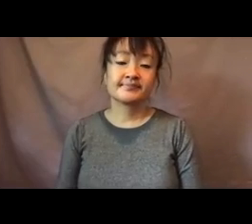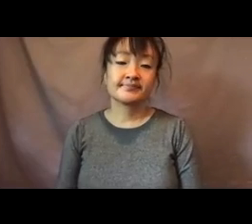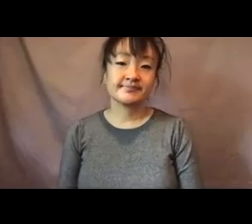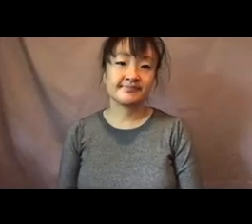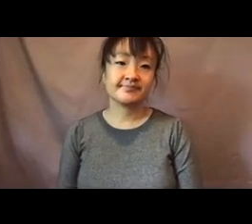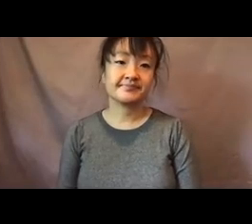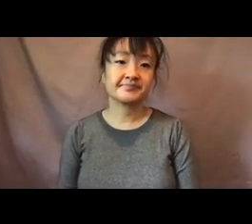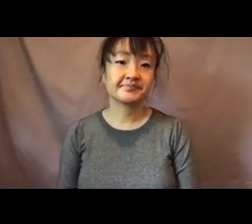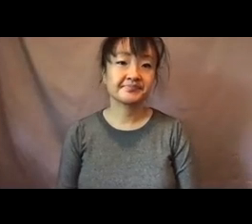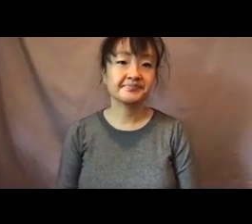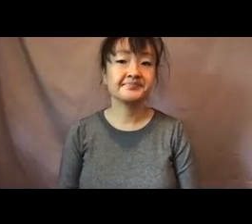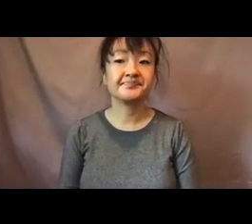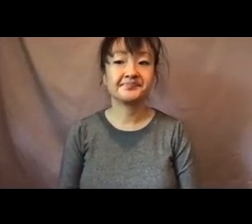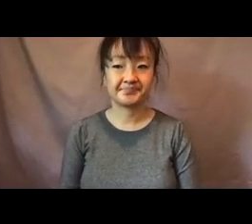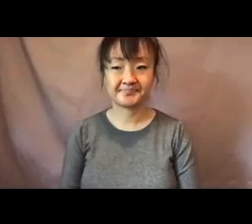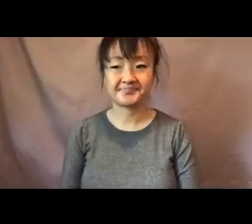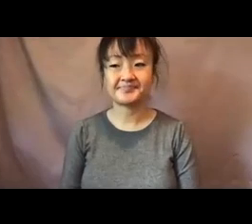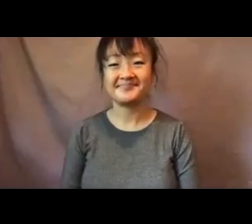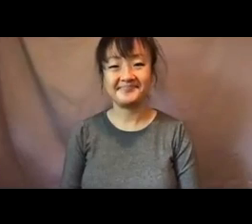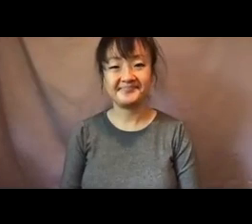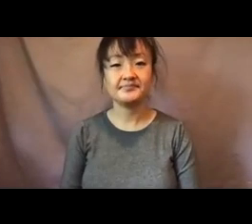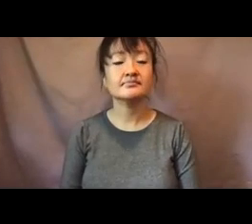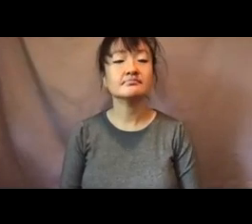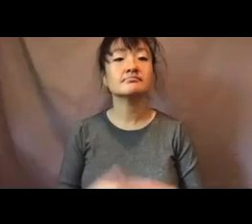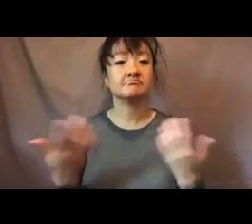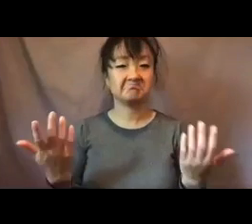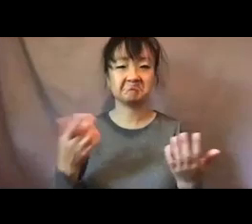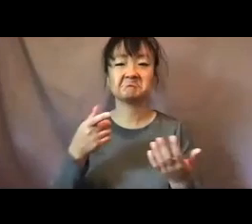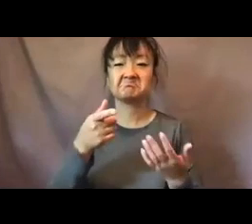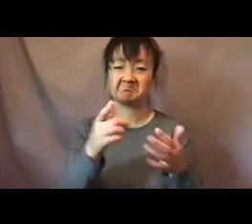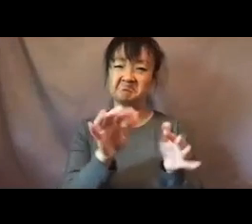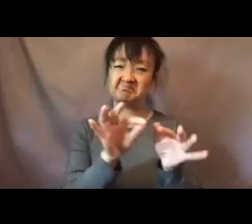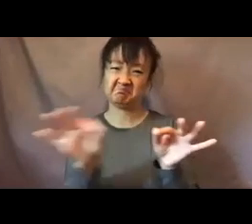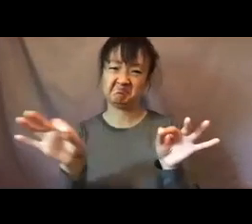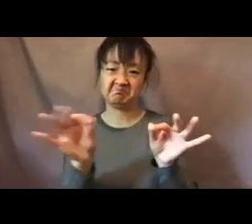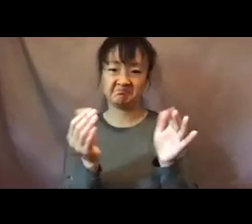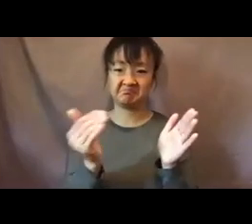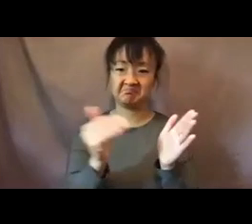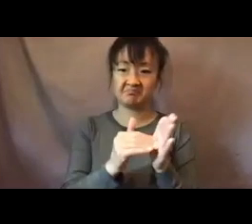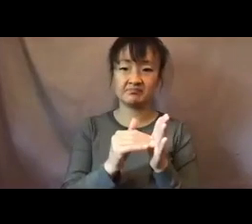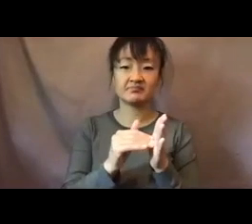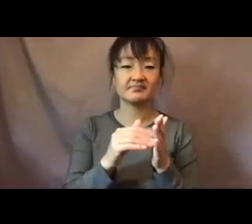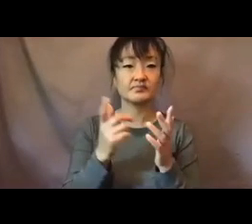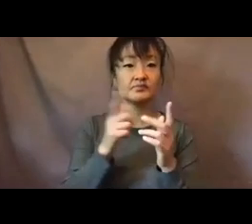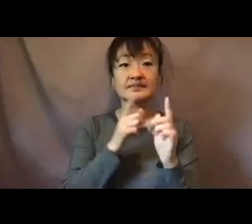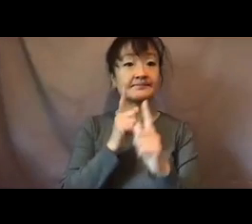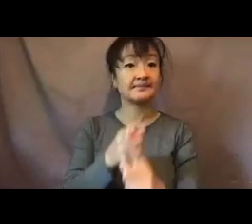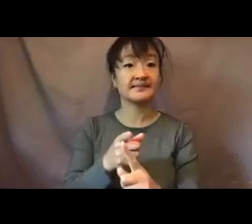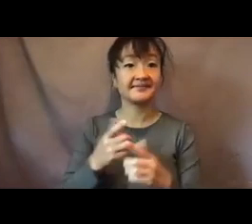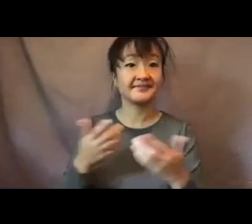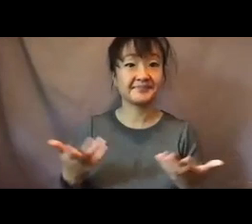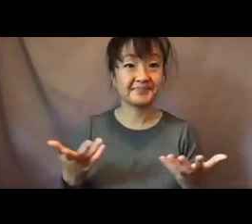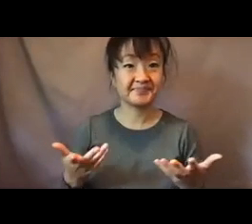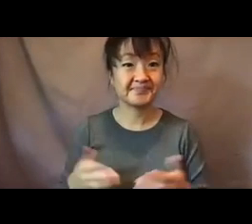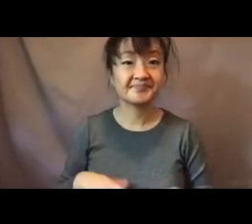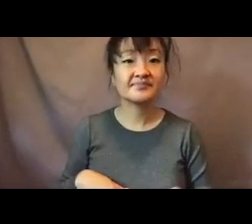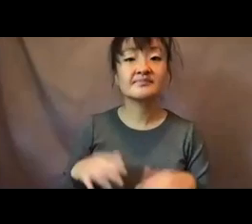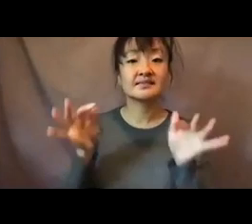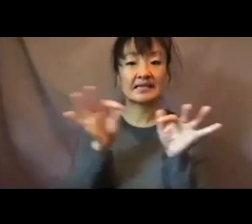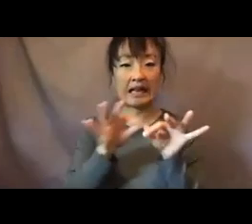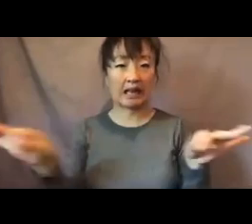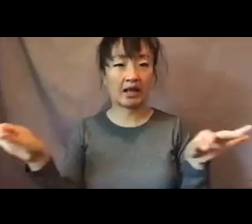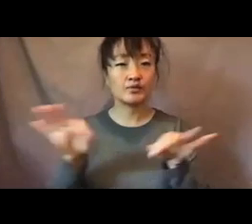on. Okay, this just basically restates it, but more specifically, we're going to see language that